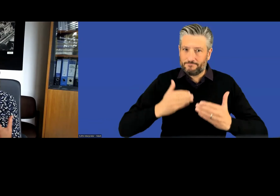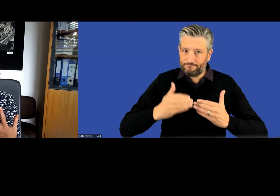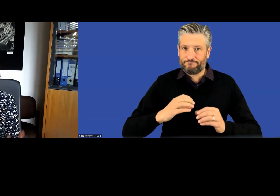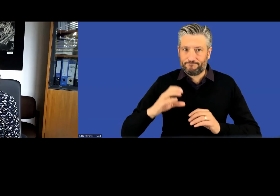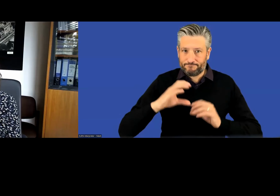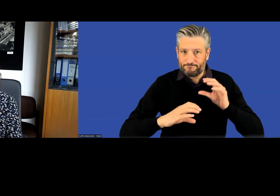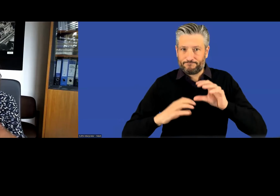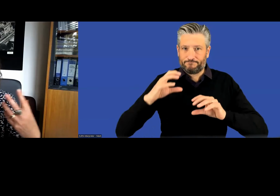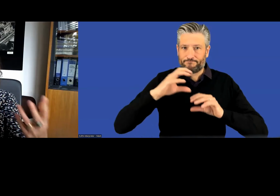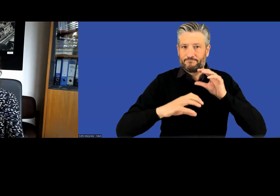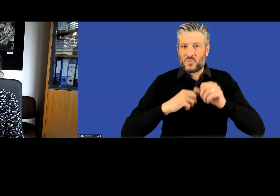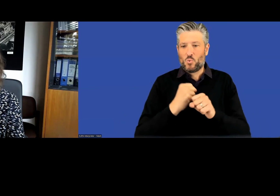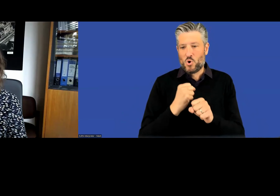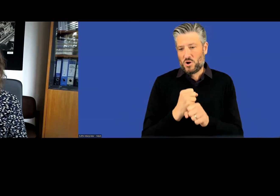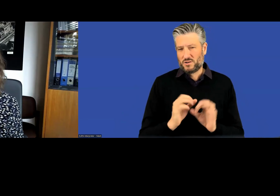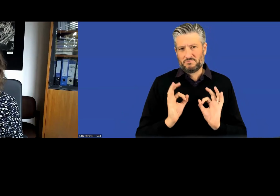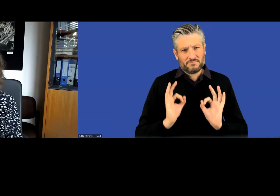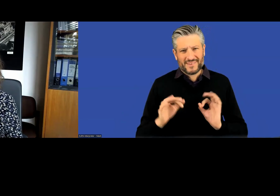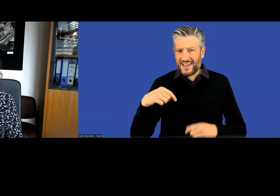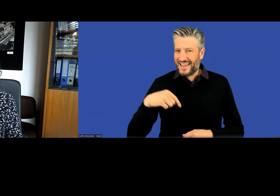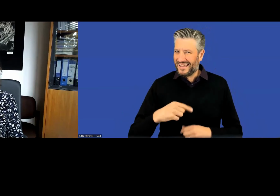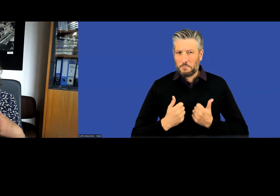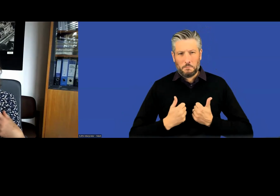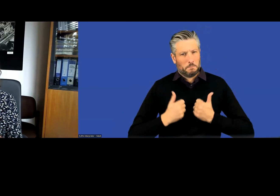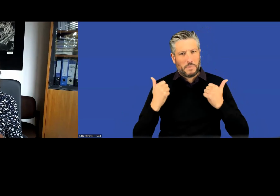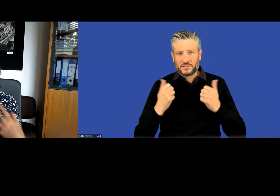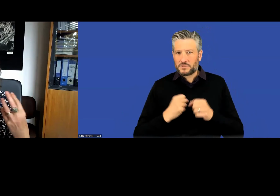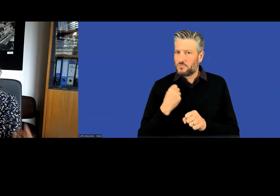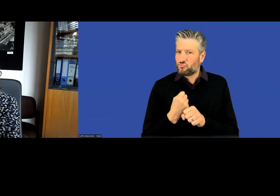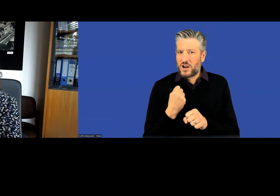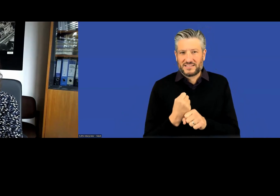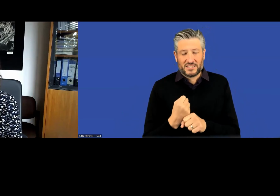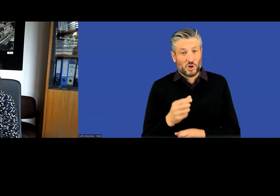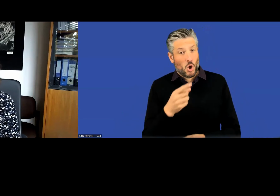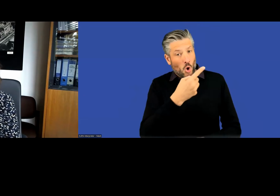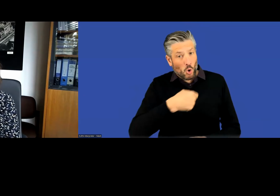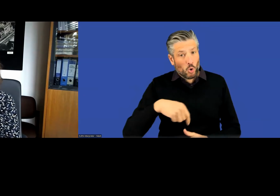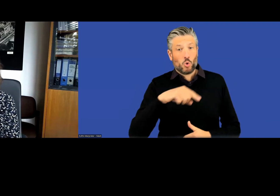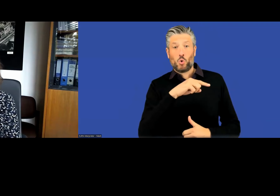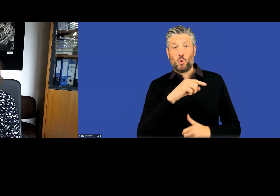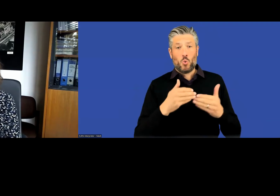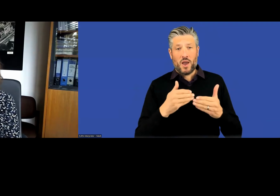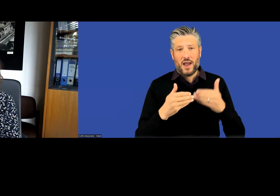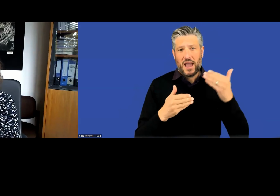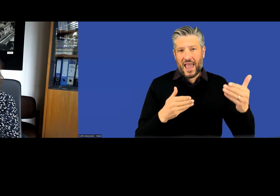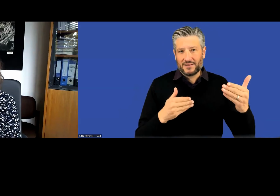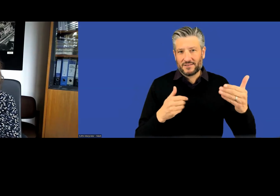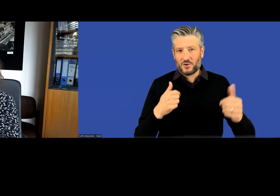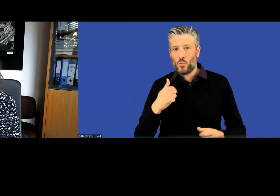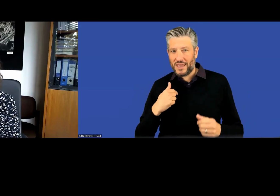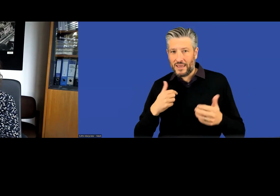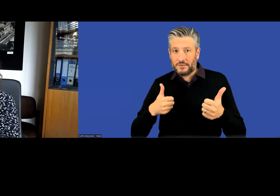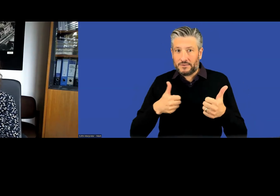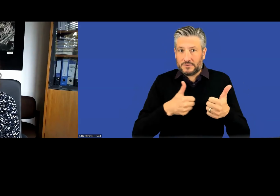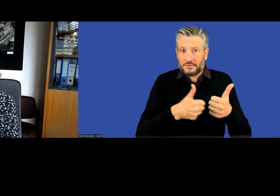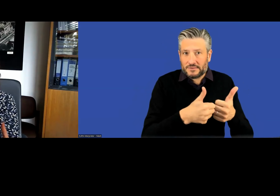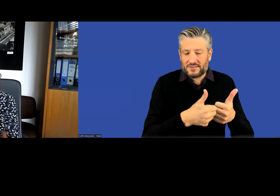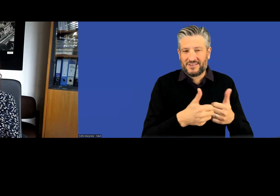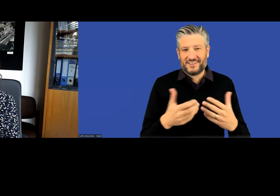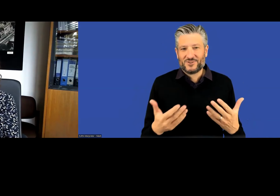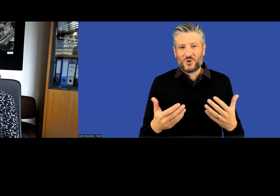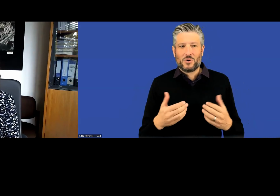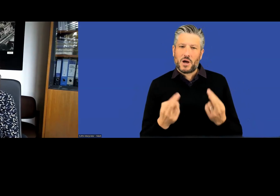and I'm so glad that you are ahead of us in this game. And I hope that you will also be an active contributor to this Accessible EU